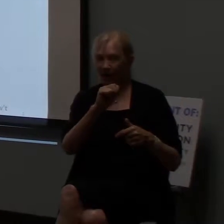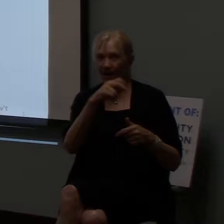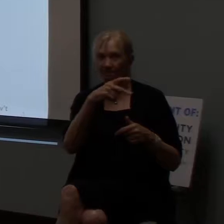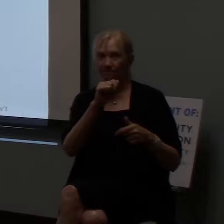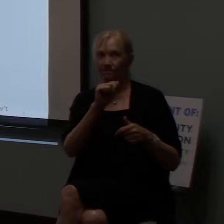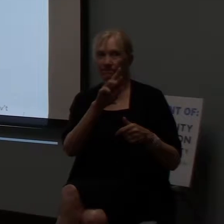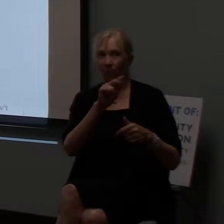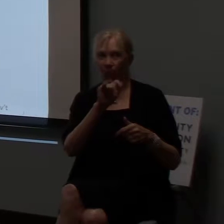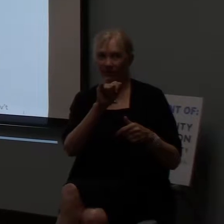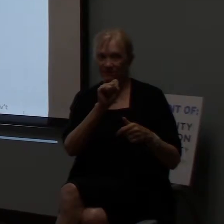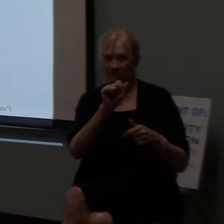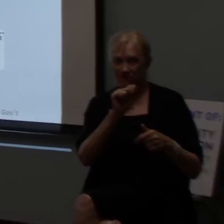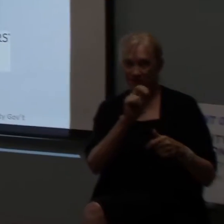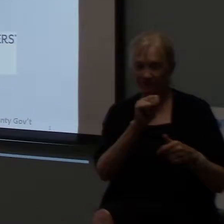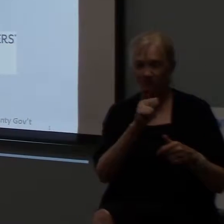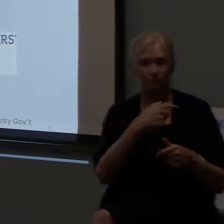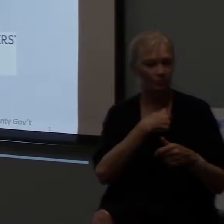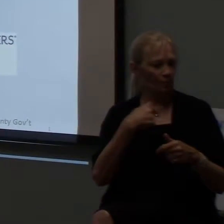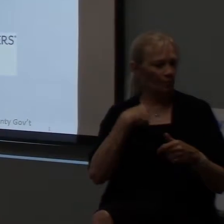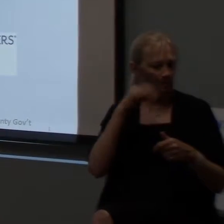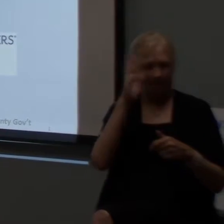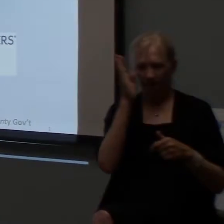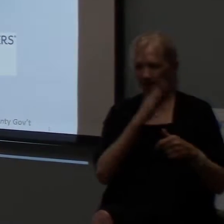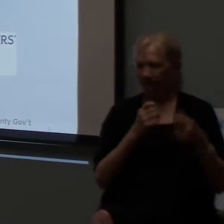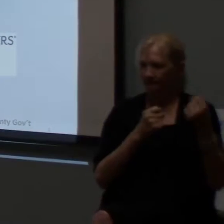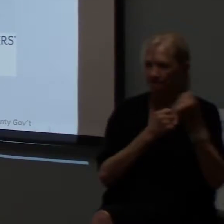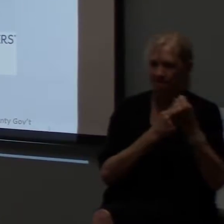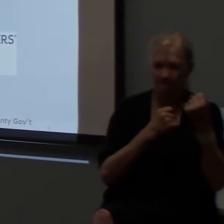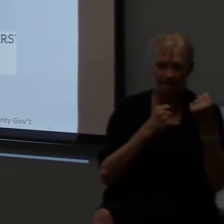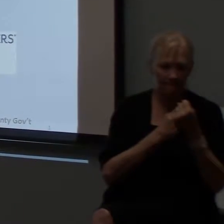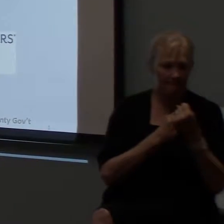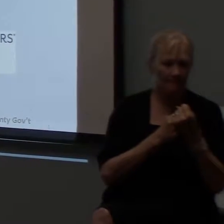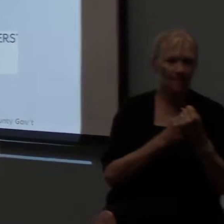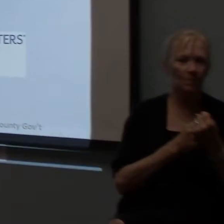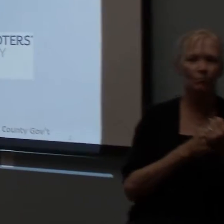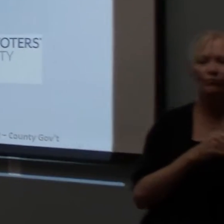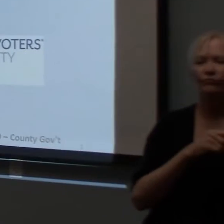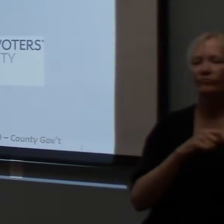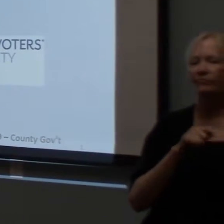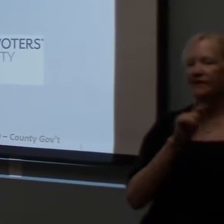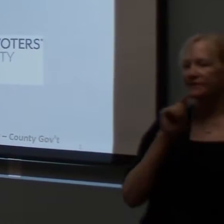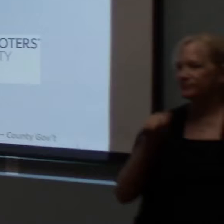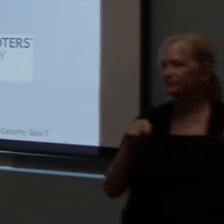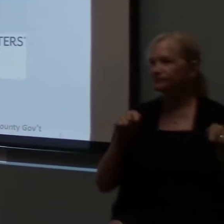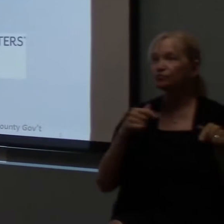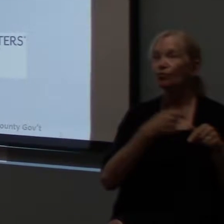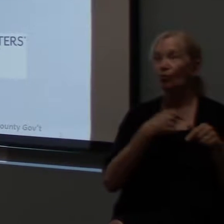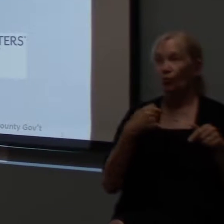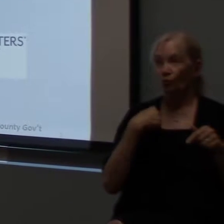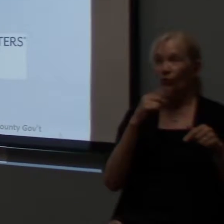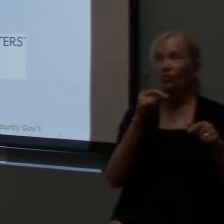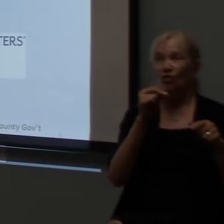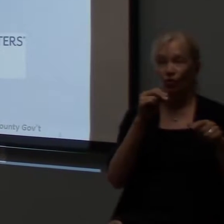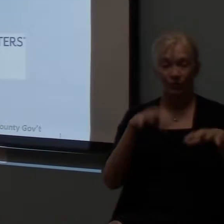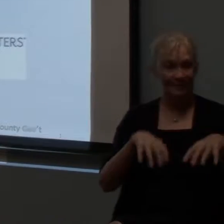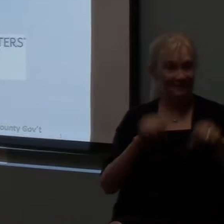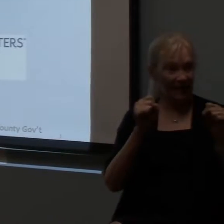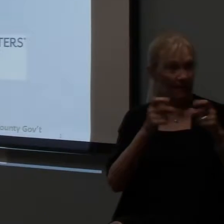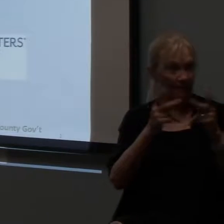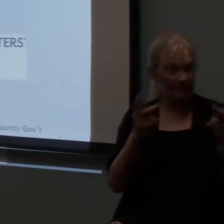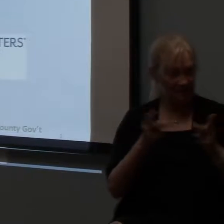organization, which means we never support candidates or parties. We do take positions on